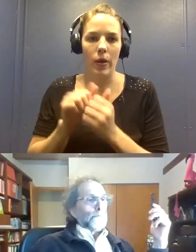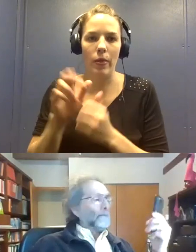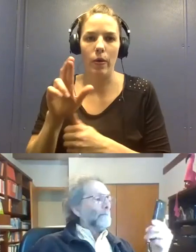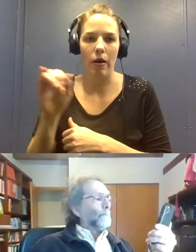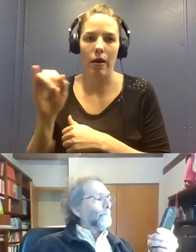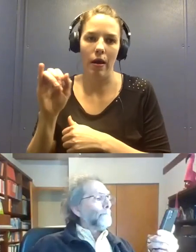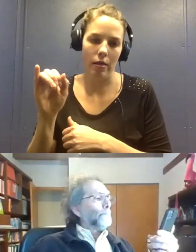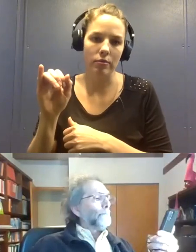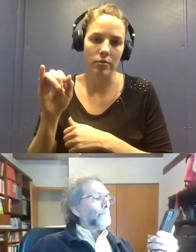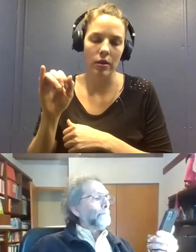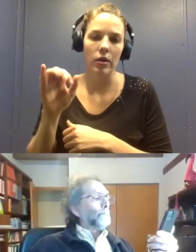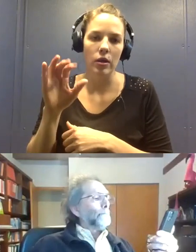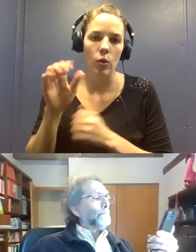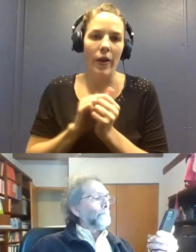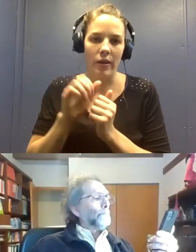COVID-19.